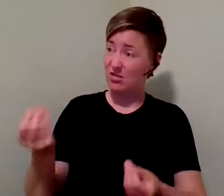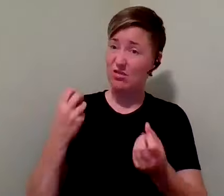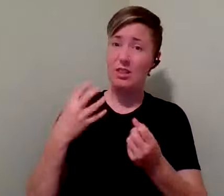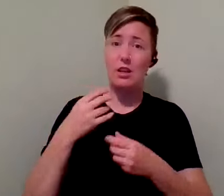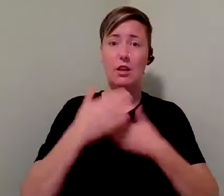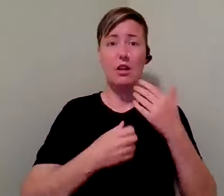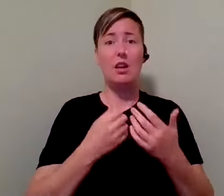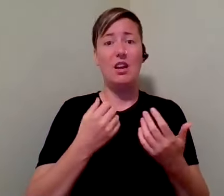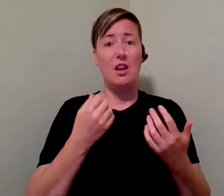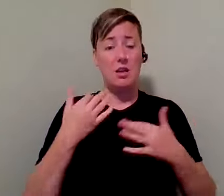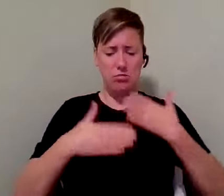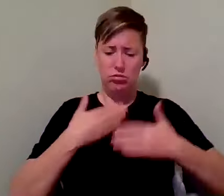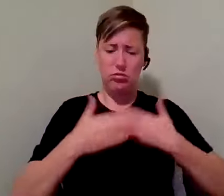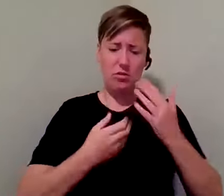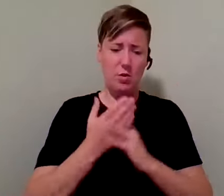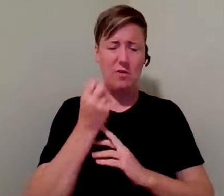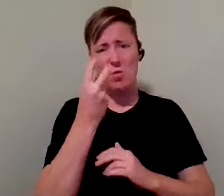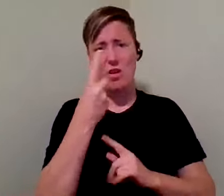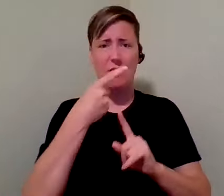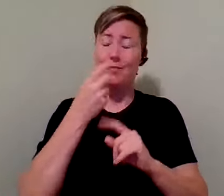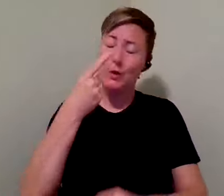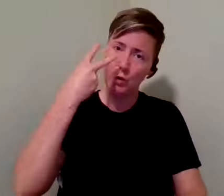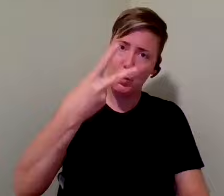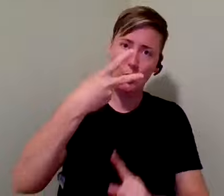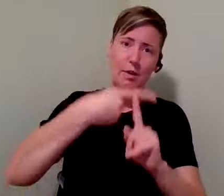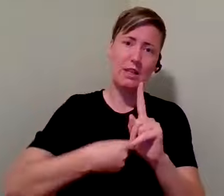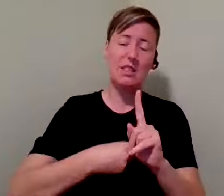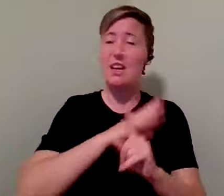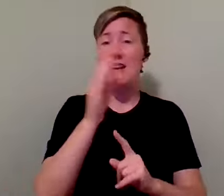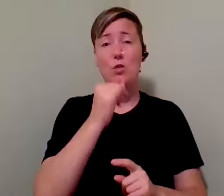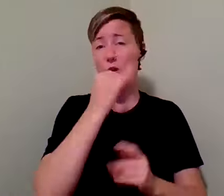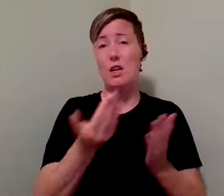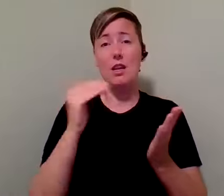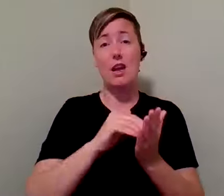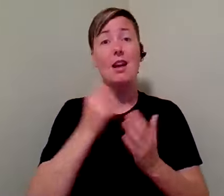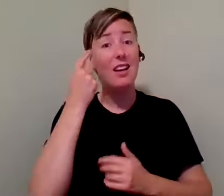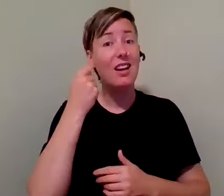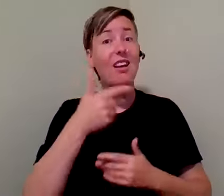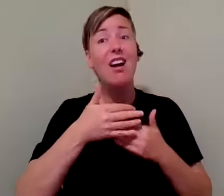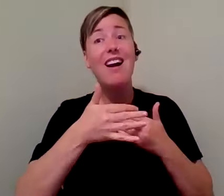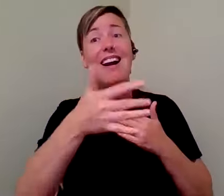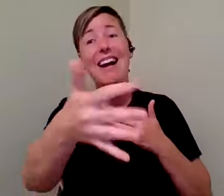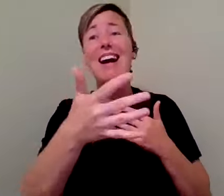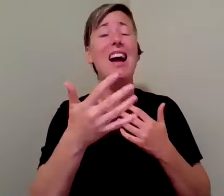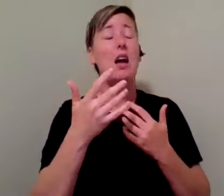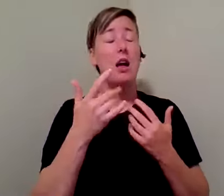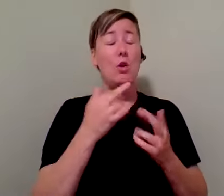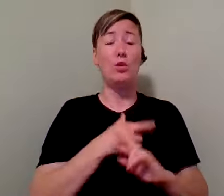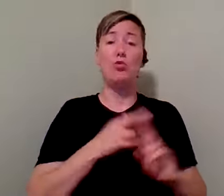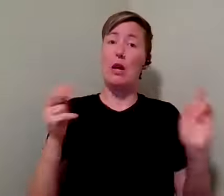again. 1 year later, I was ready to kill myself because we had no big books in India in 1990. So I